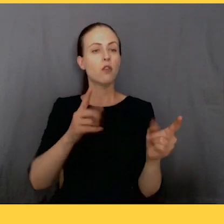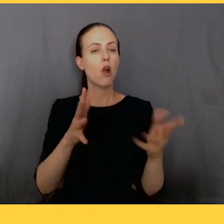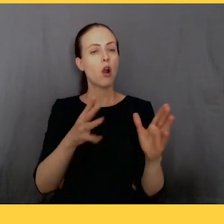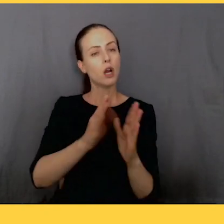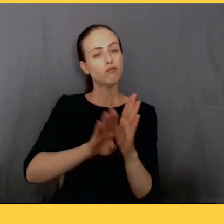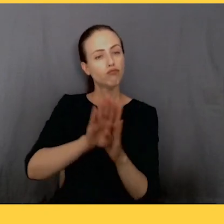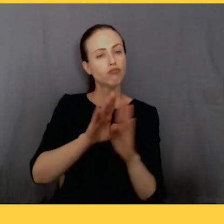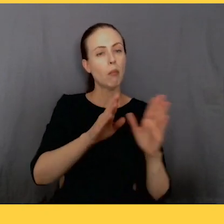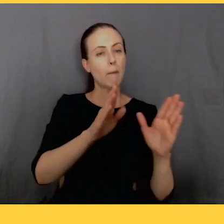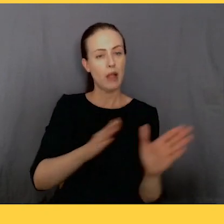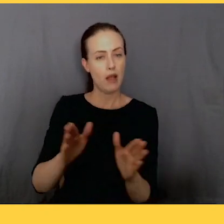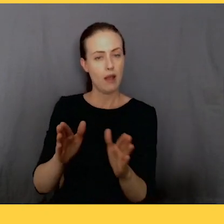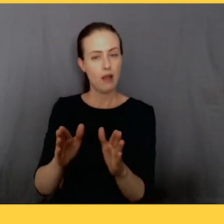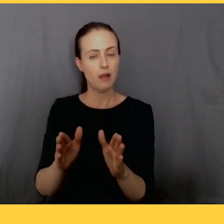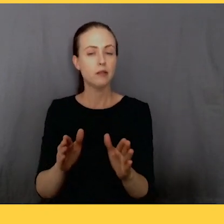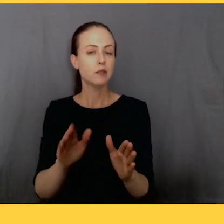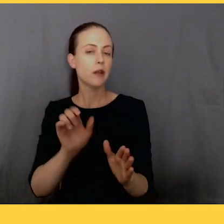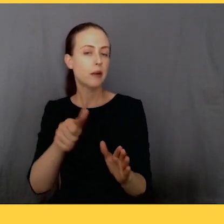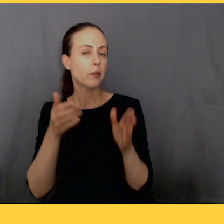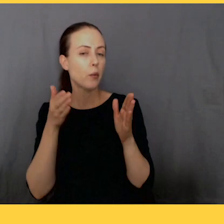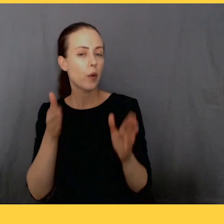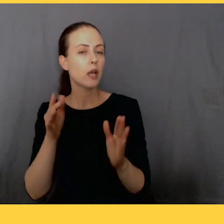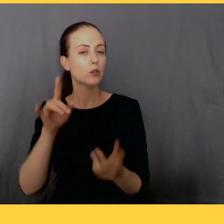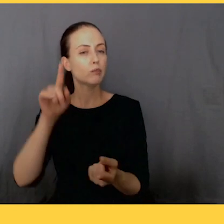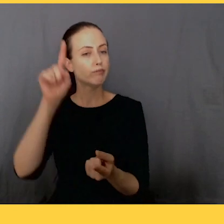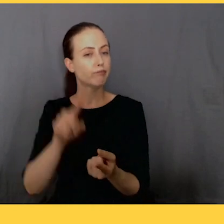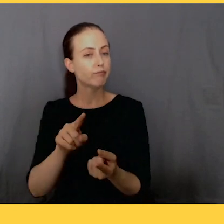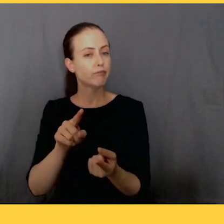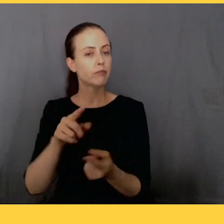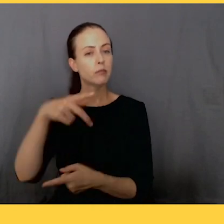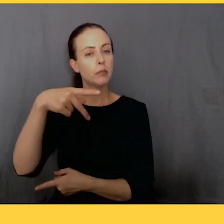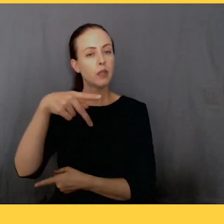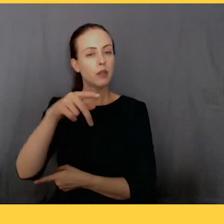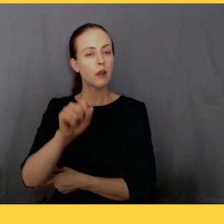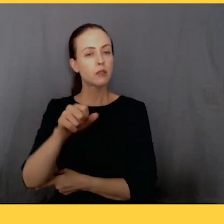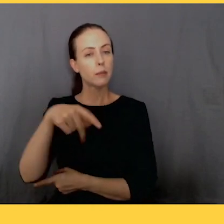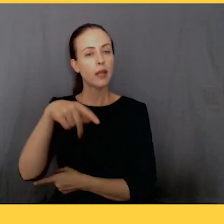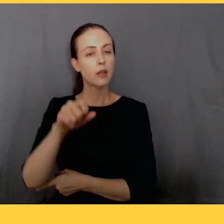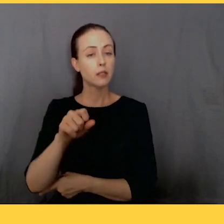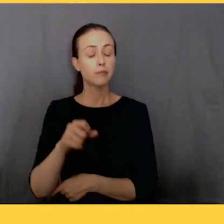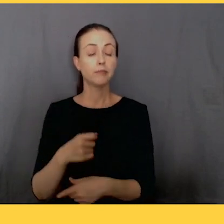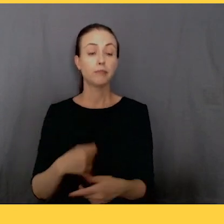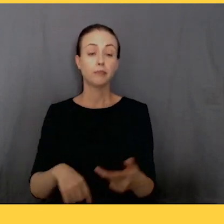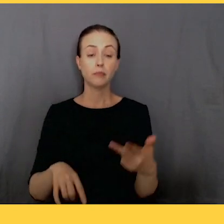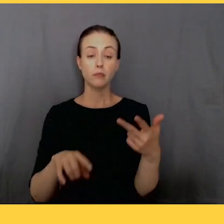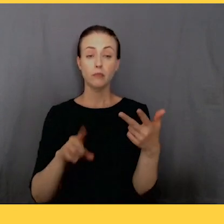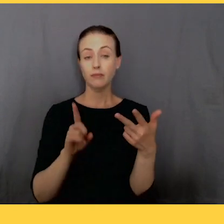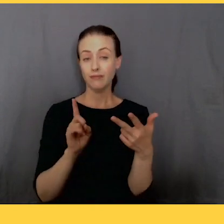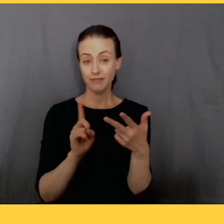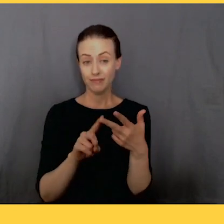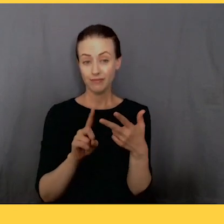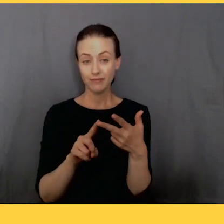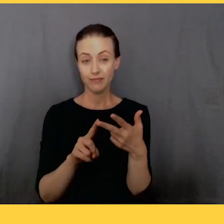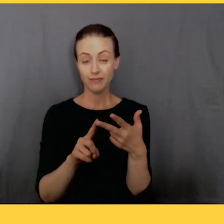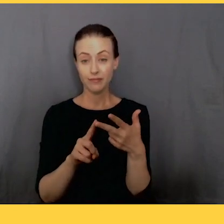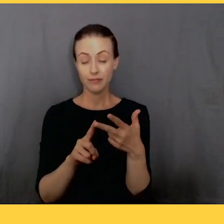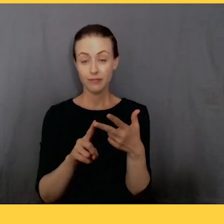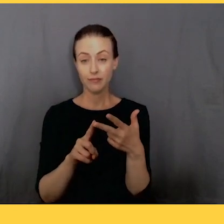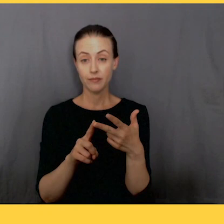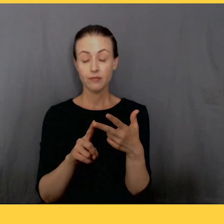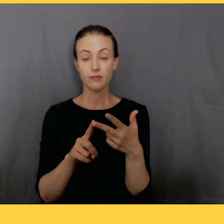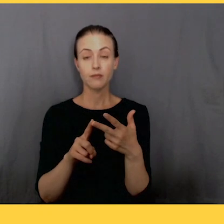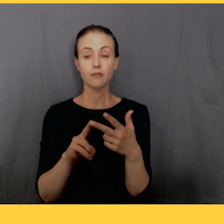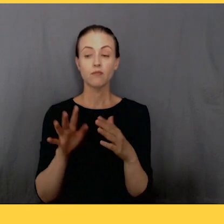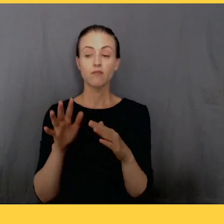we're actually are able to reduce the PSPS. A third way that we're doing that is deployment